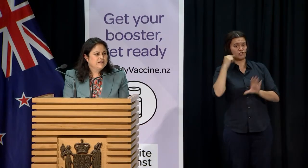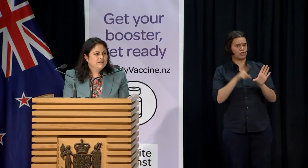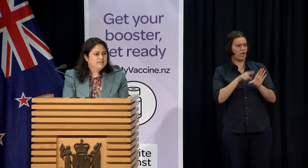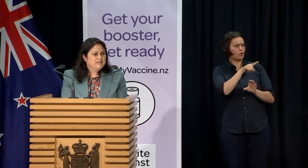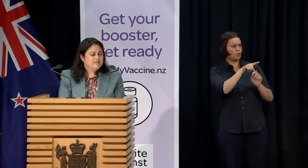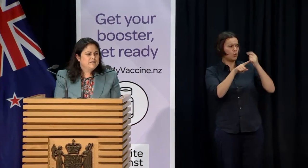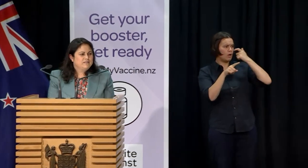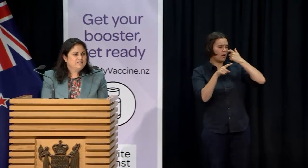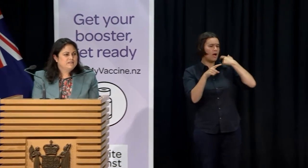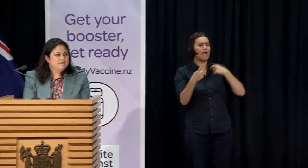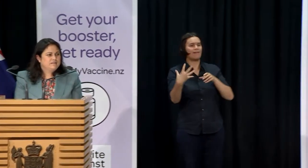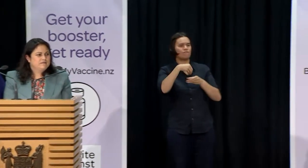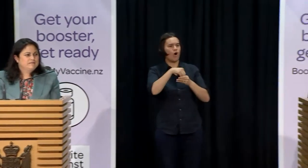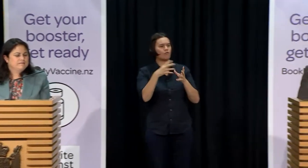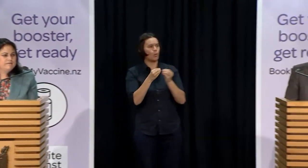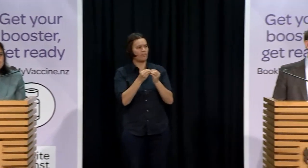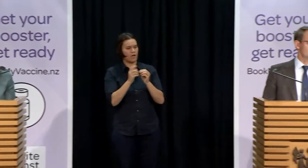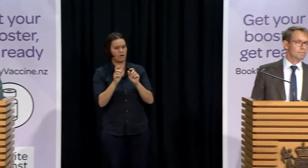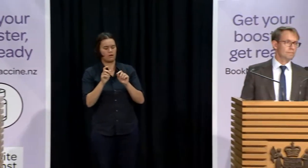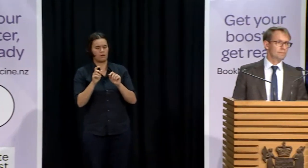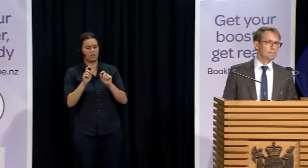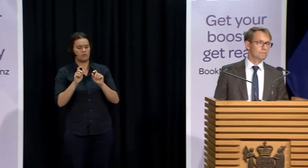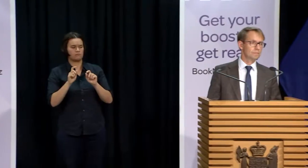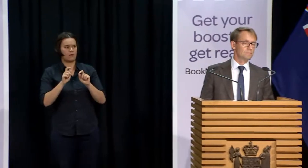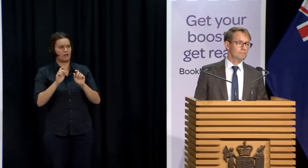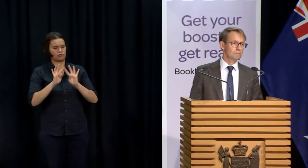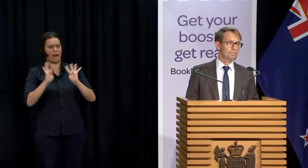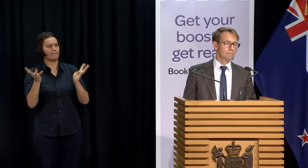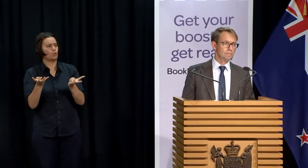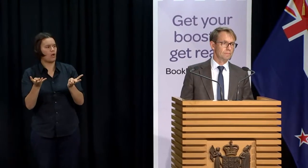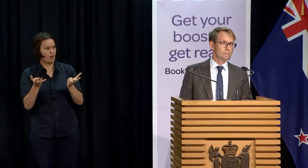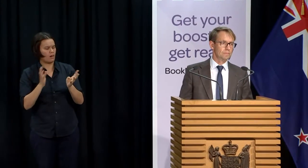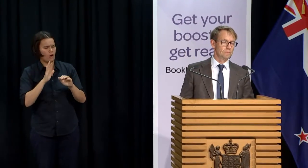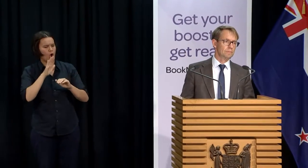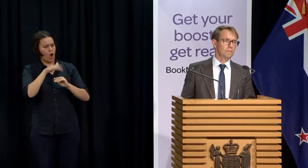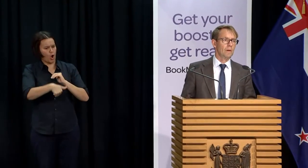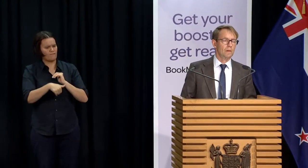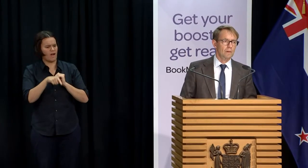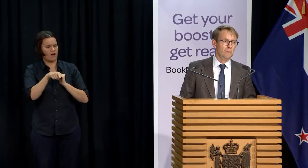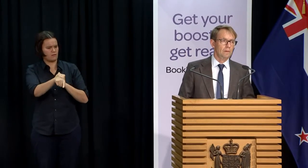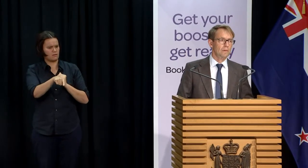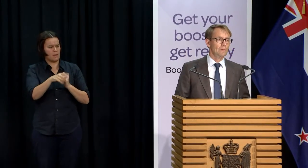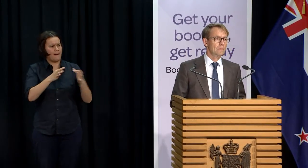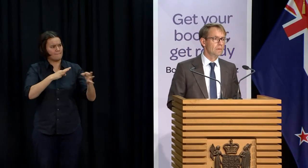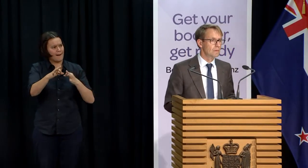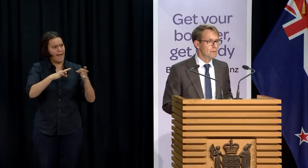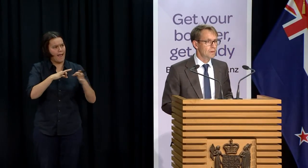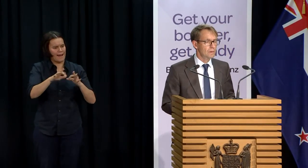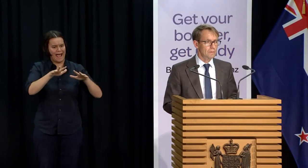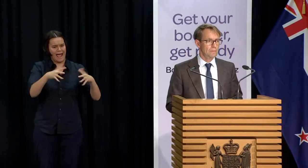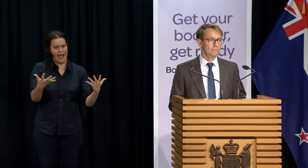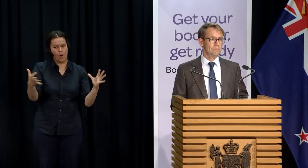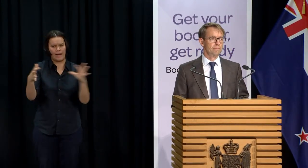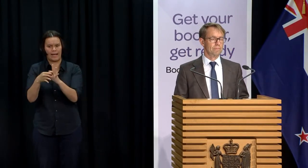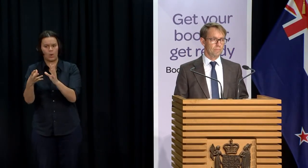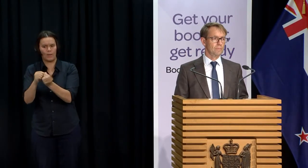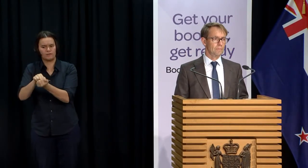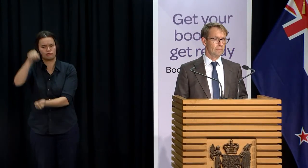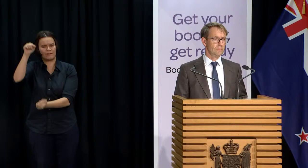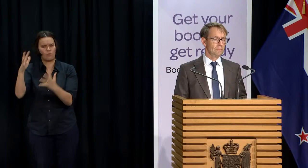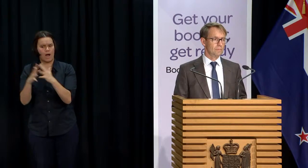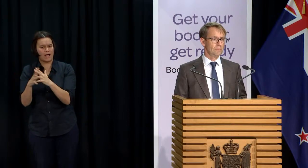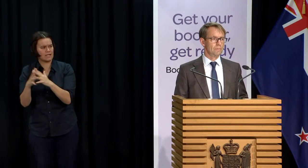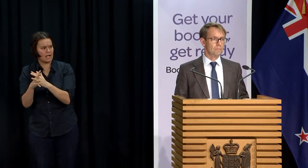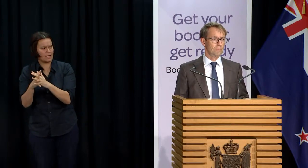still upholding the treaty, and now we can see that you haven't actually consulted with Māori on this. Are we going to see this